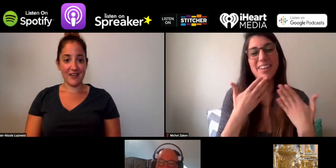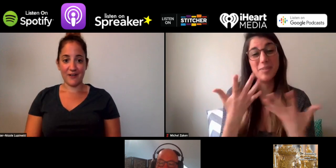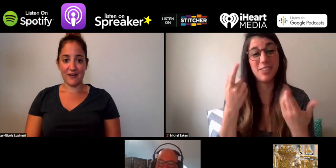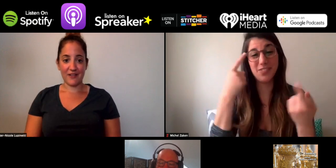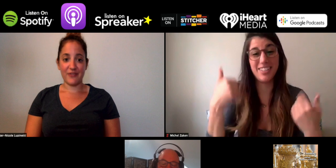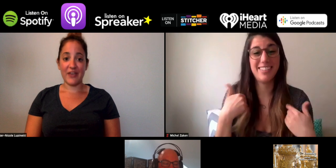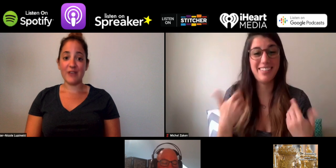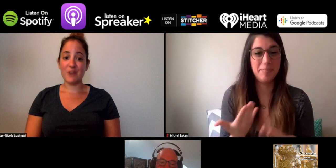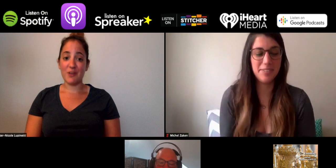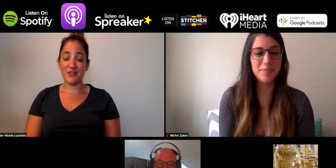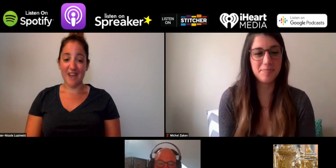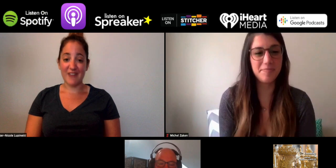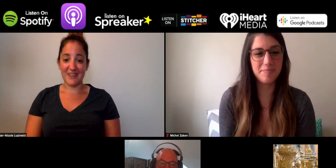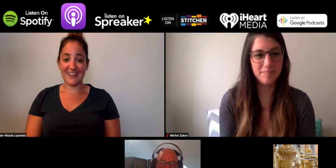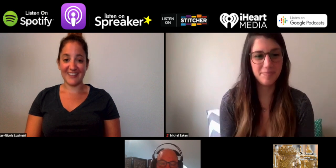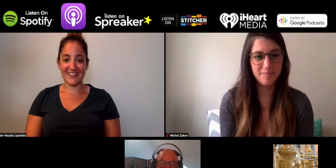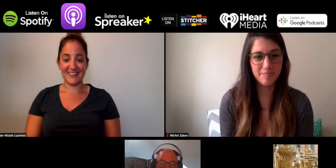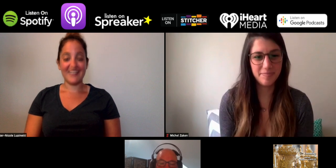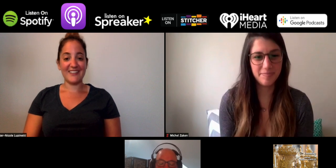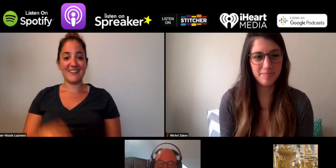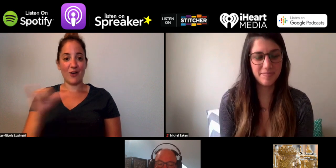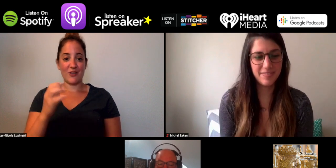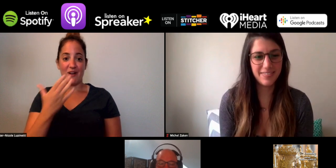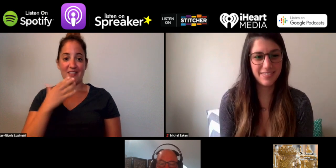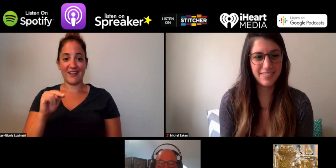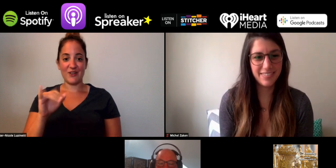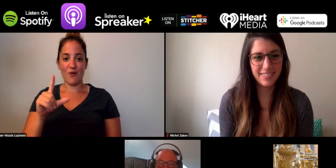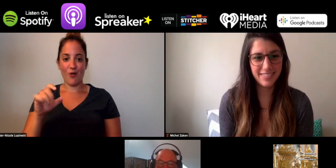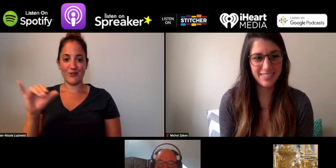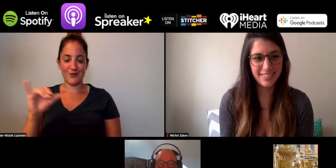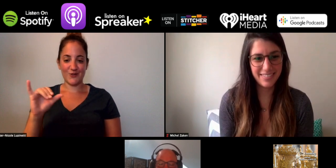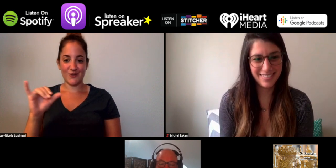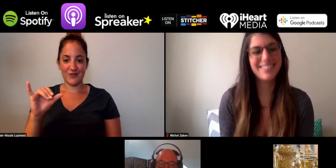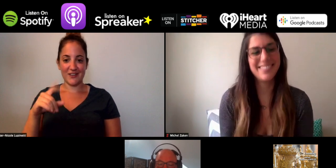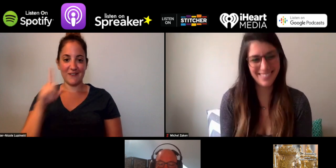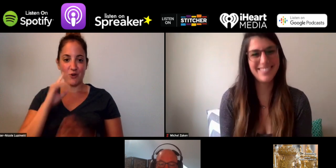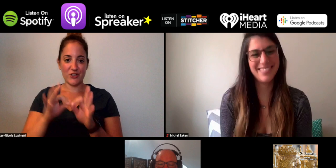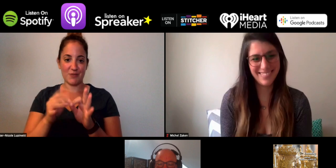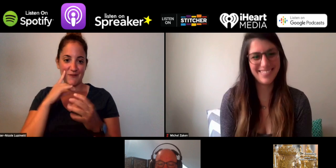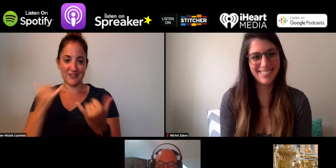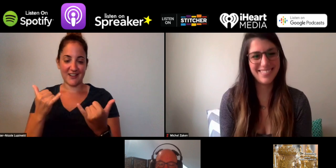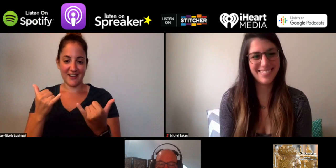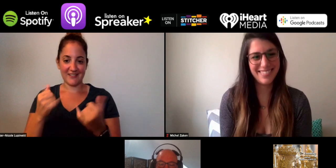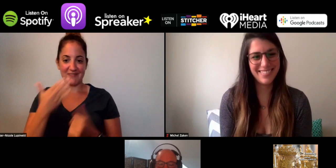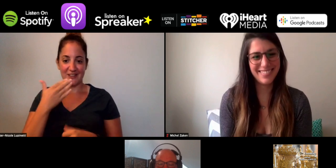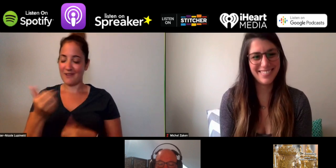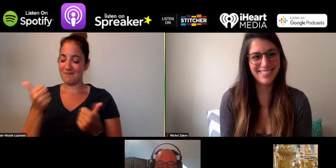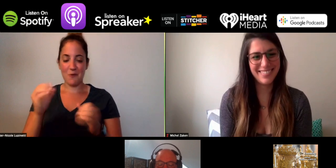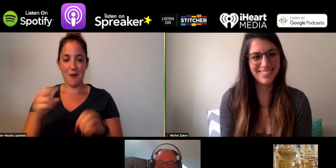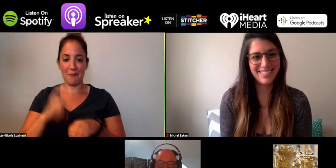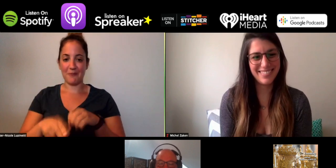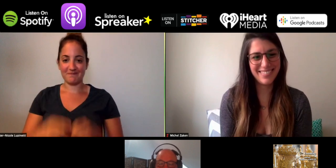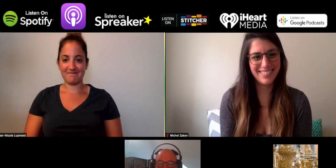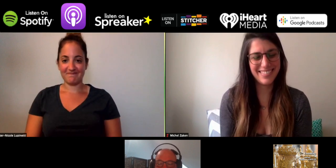Yeah. And I guess I also want to thank Nicole for interpreting. Thank you. Yep,